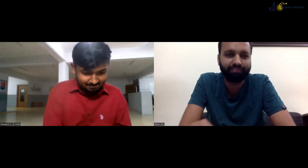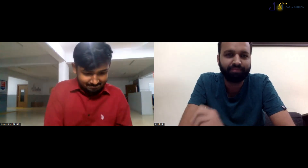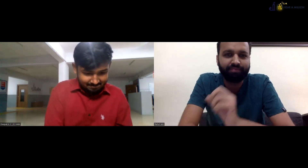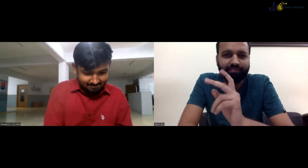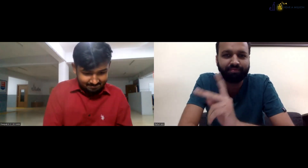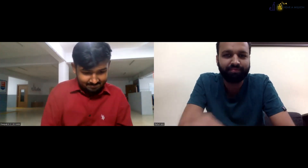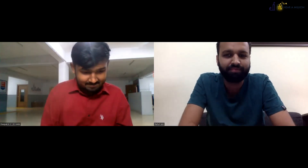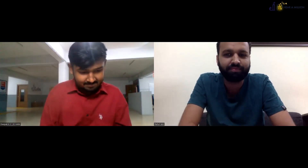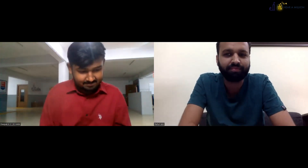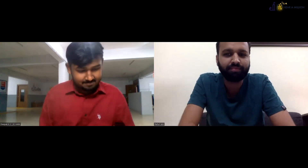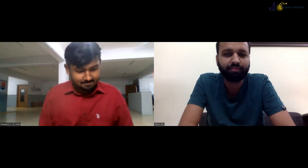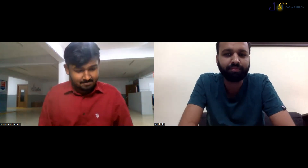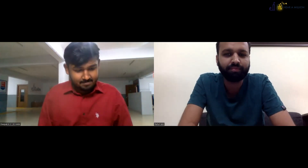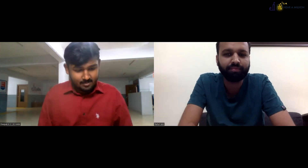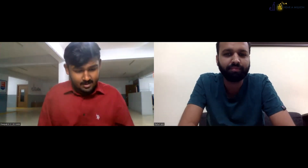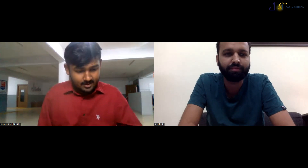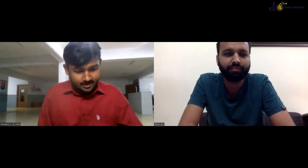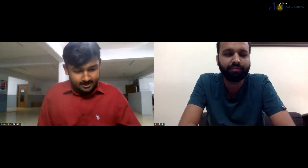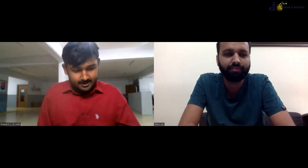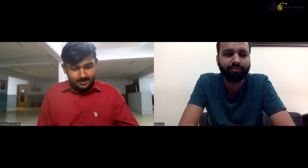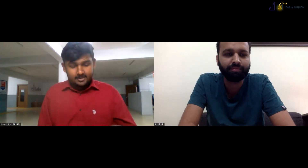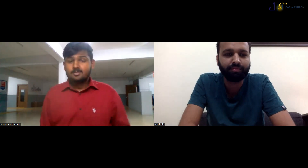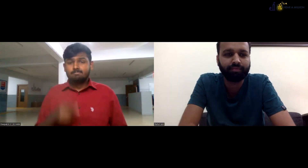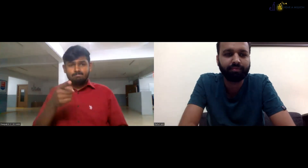Great. So my question to you